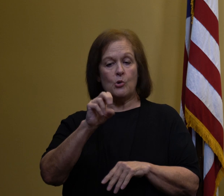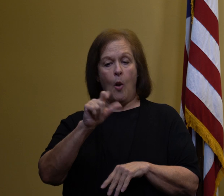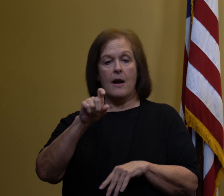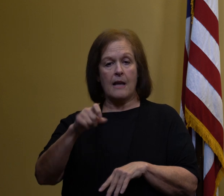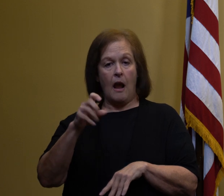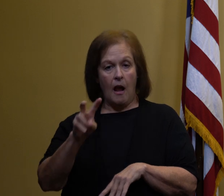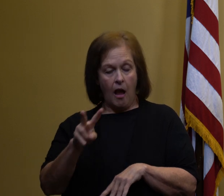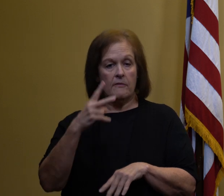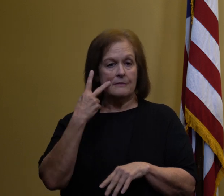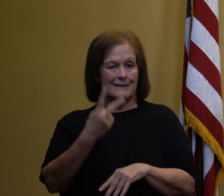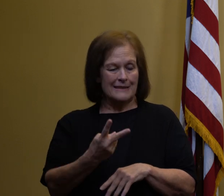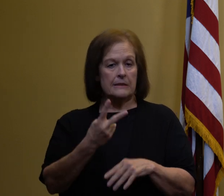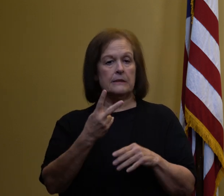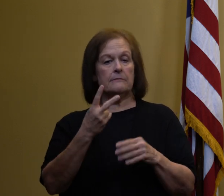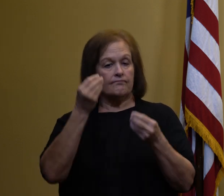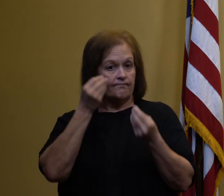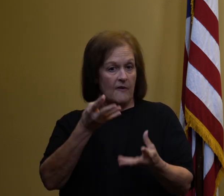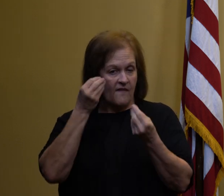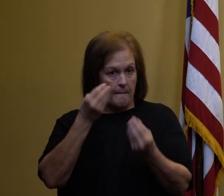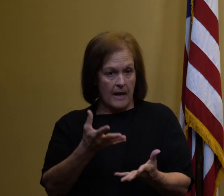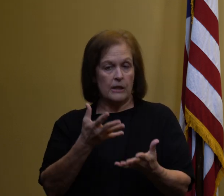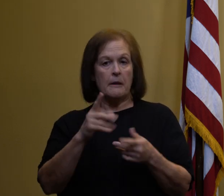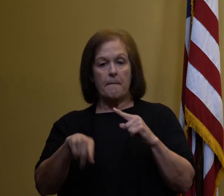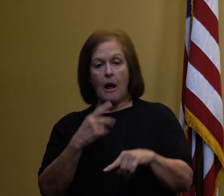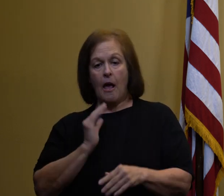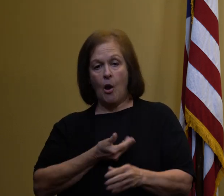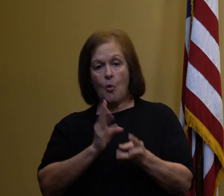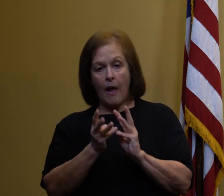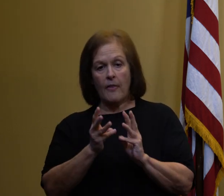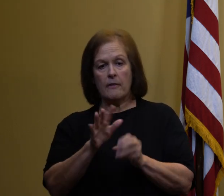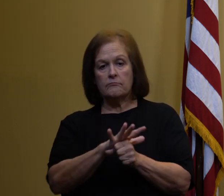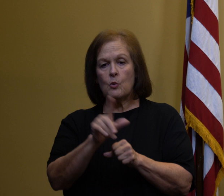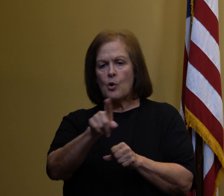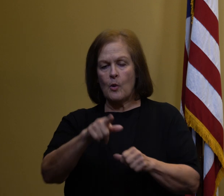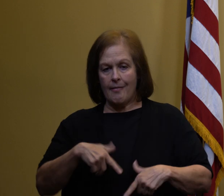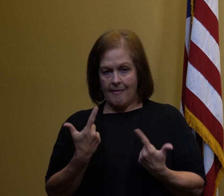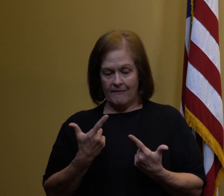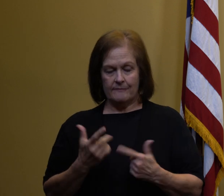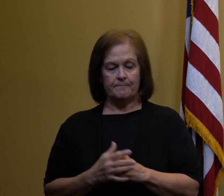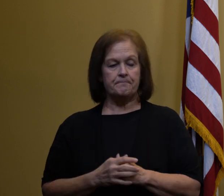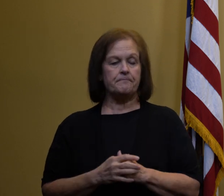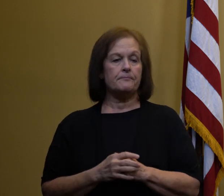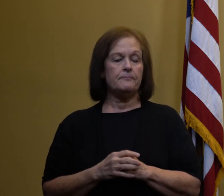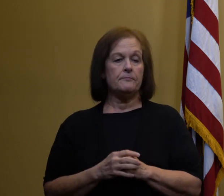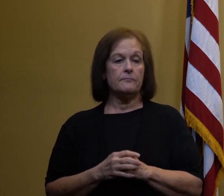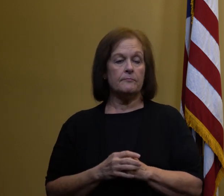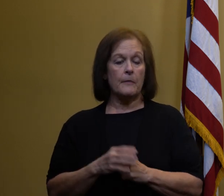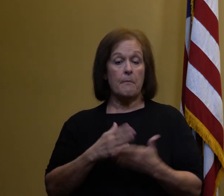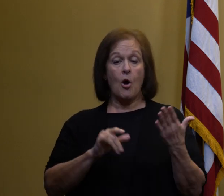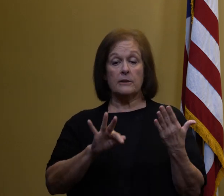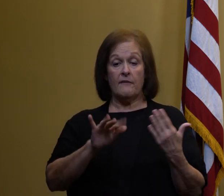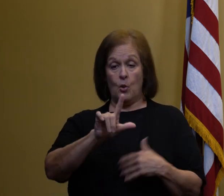weatherwise.nola.gov to find localized updates on weather conditions where you live in the city of New Orleans. Parts